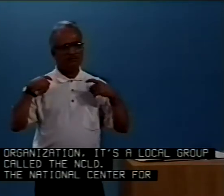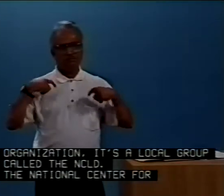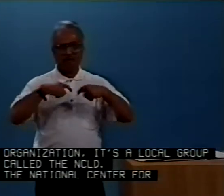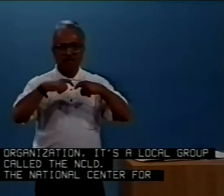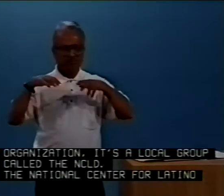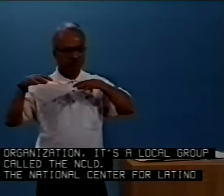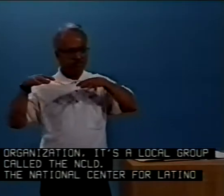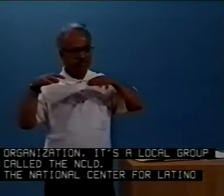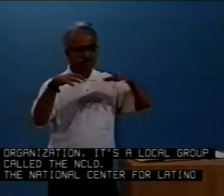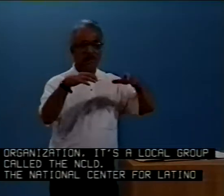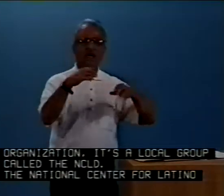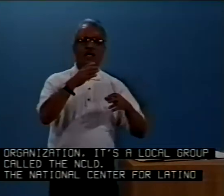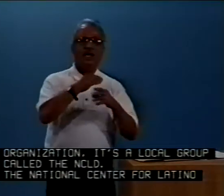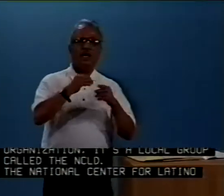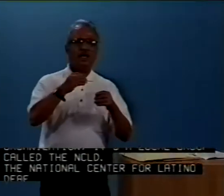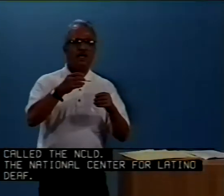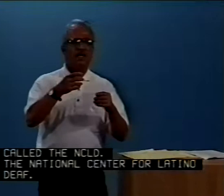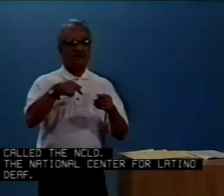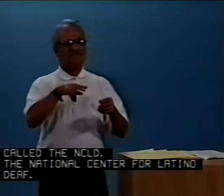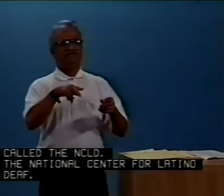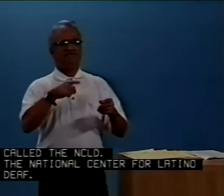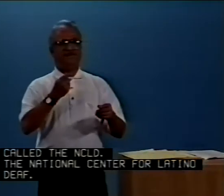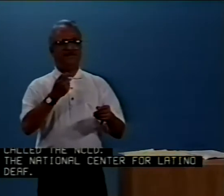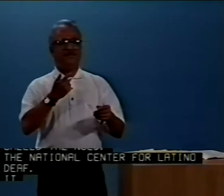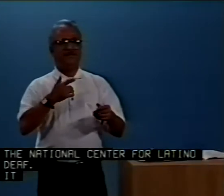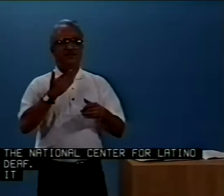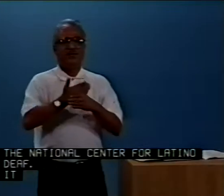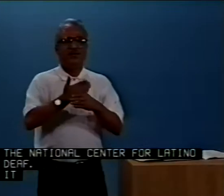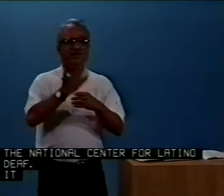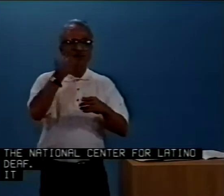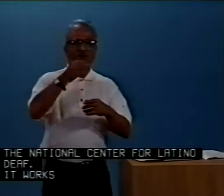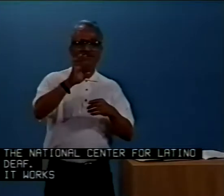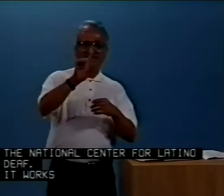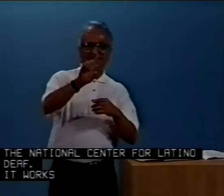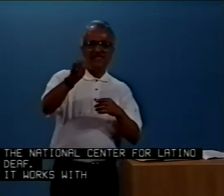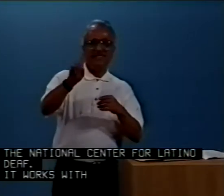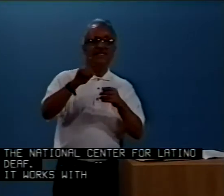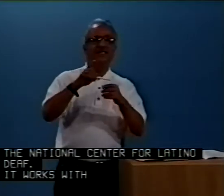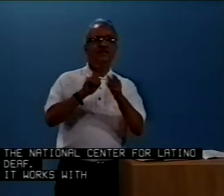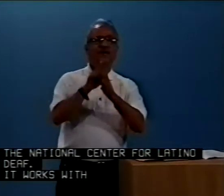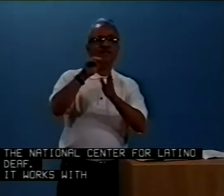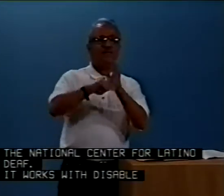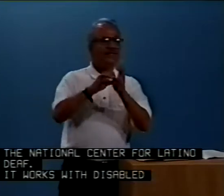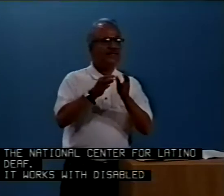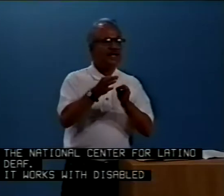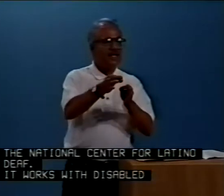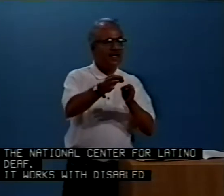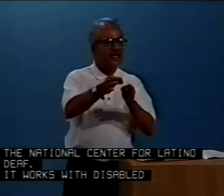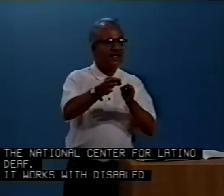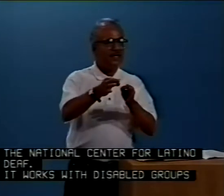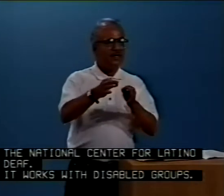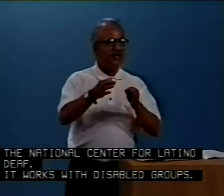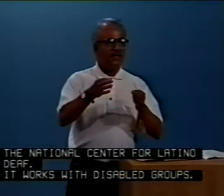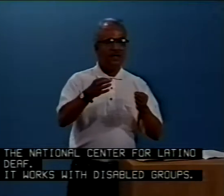It works with disabled groups. That bothers me a little bit because of the